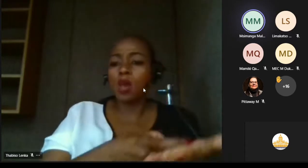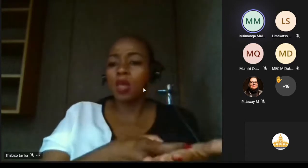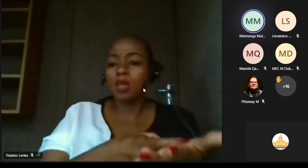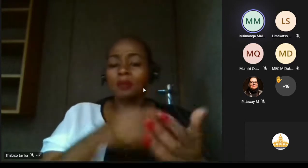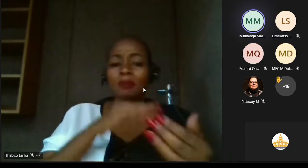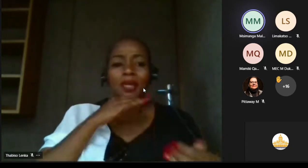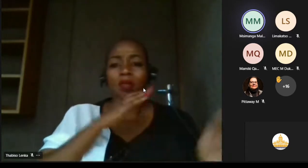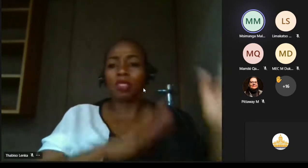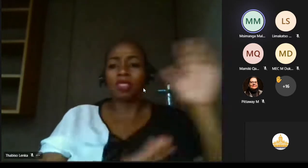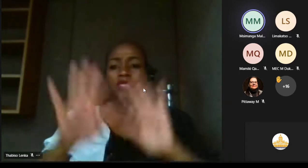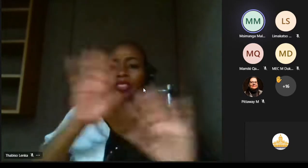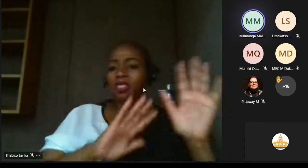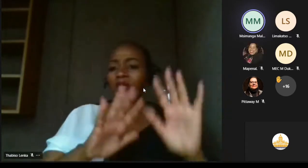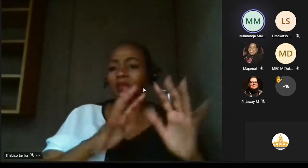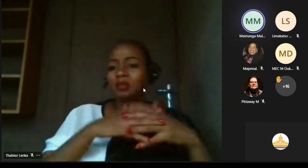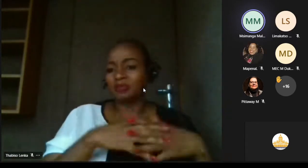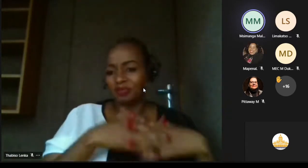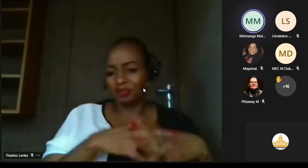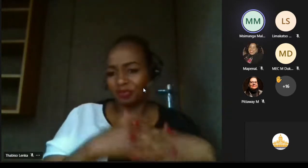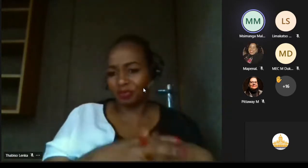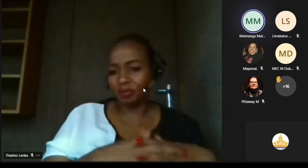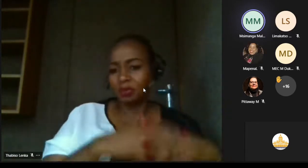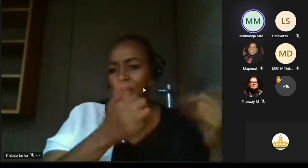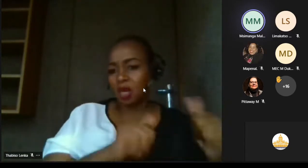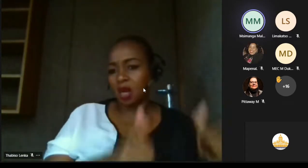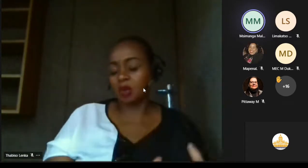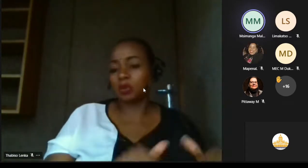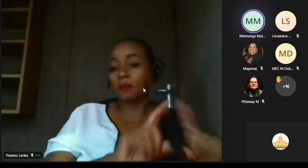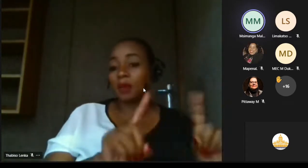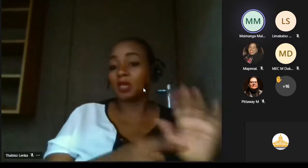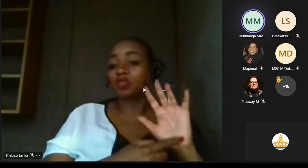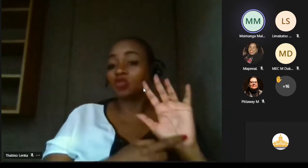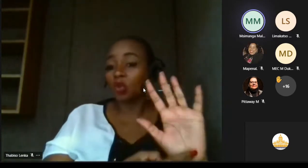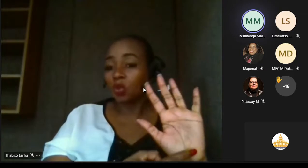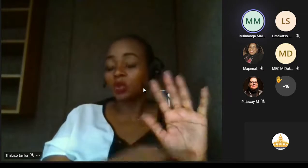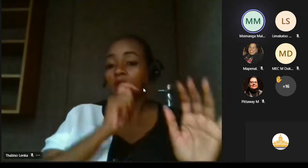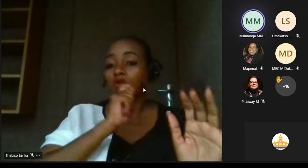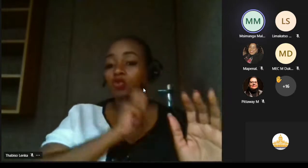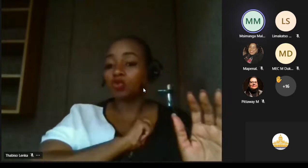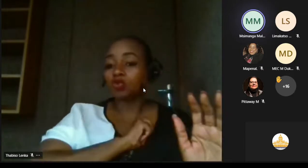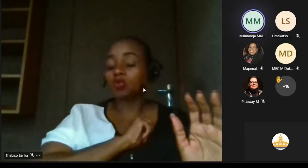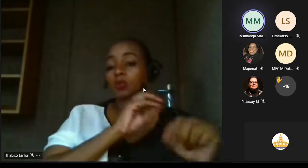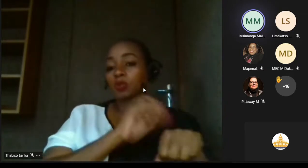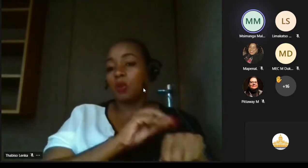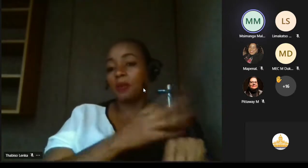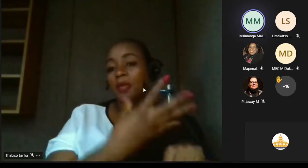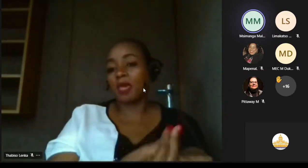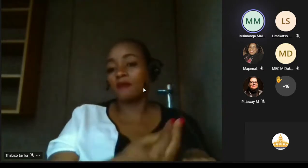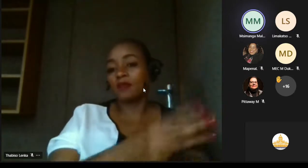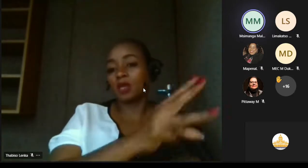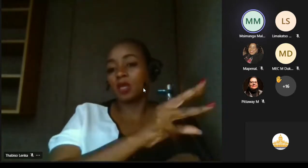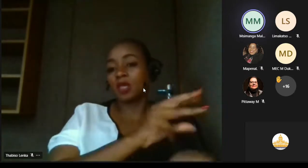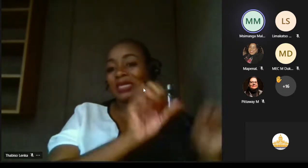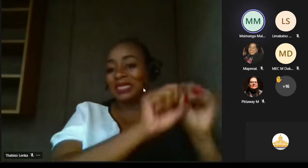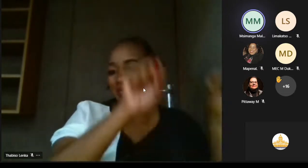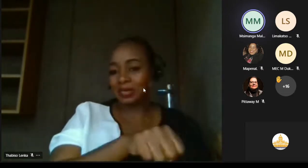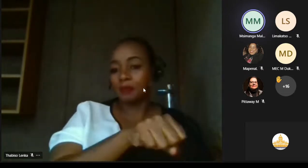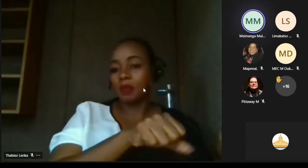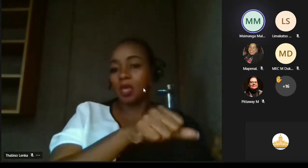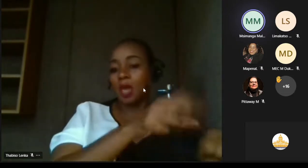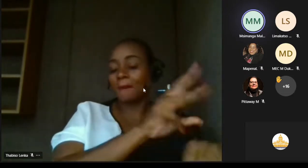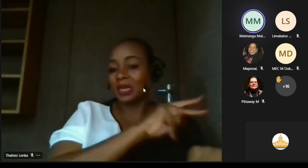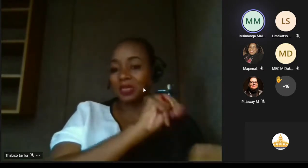ntse se kokomolo o re wa patala sekoloto ntse se kokomolo e bontsha gore re na le mathata a tshabeileng ka hare go province ya Freestata